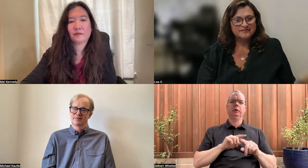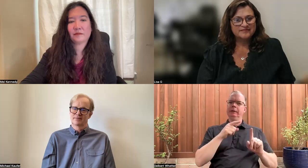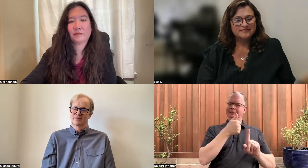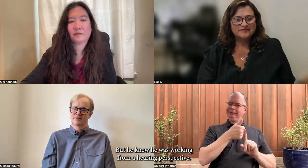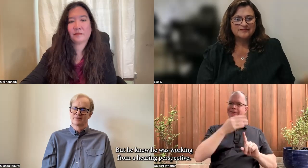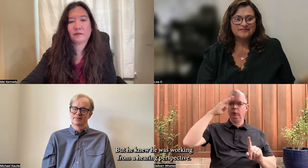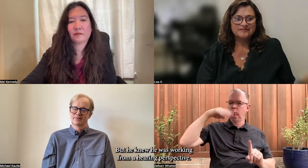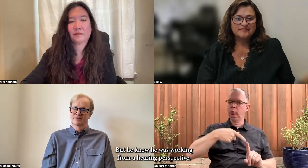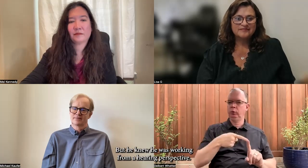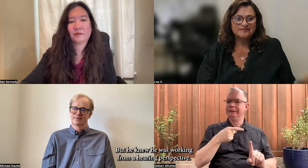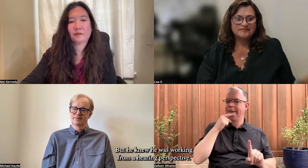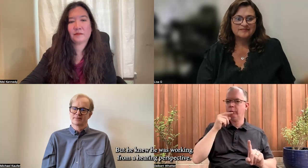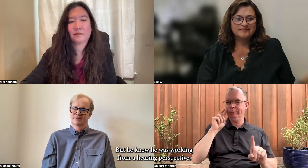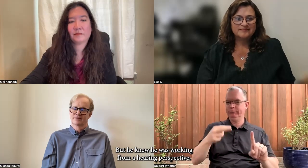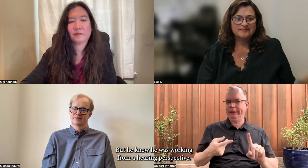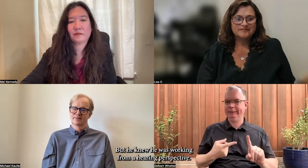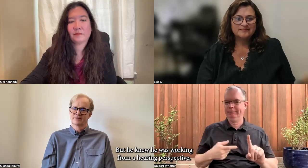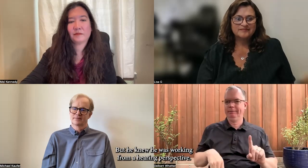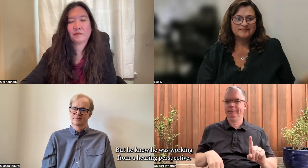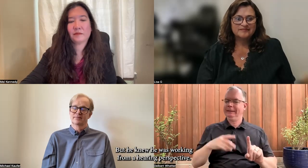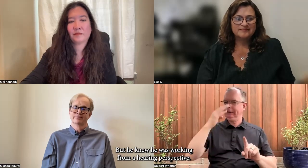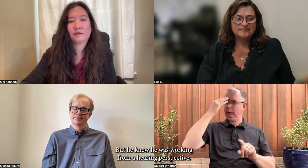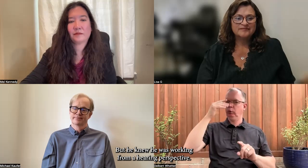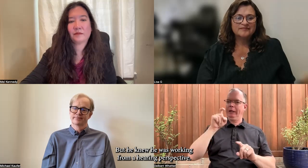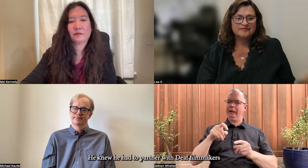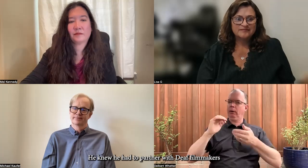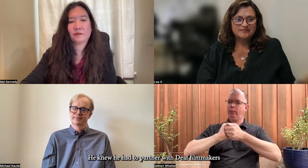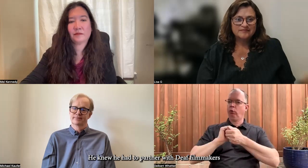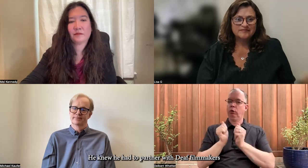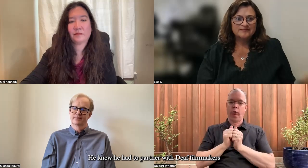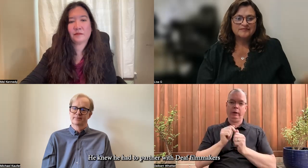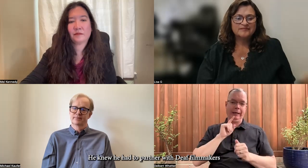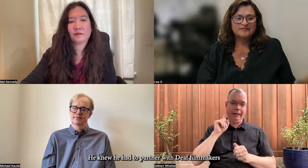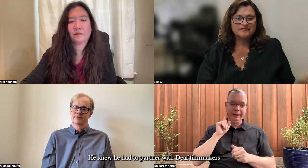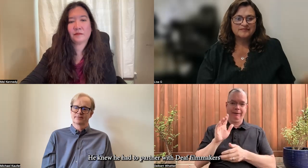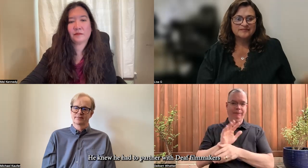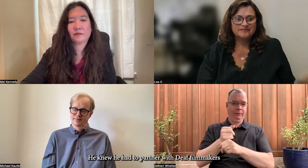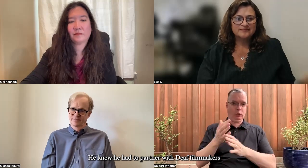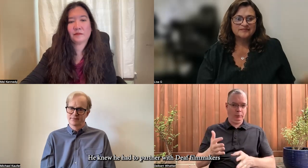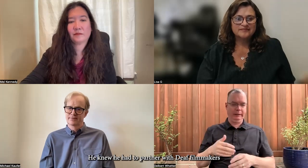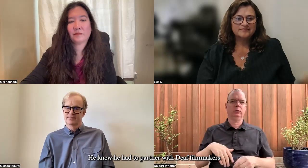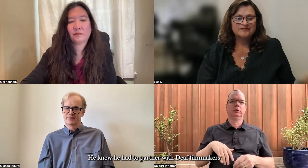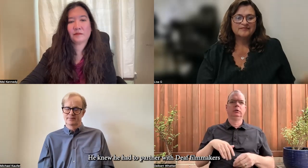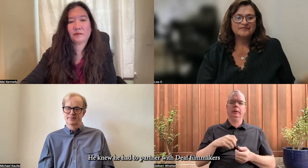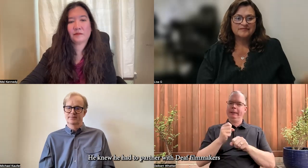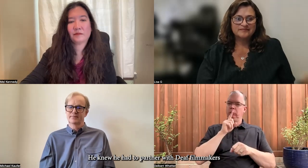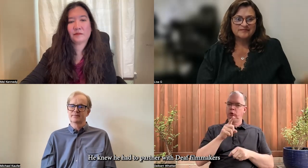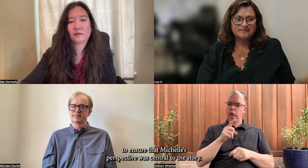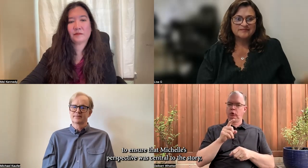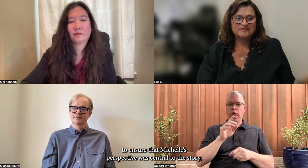But he knew he was working from a hearing perspective. He knew he had to partner with deaf filmmakers to